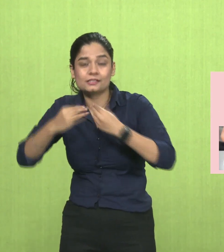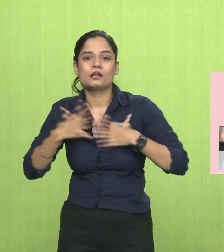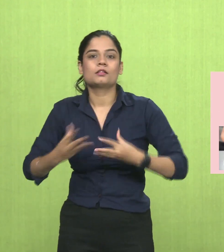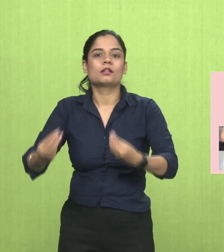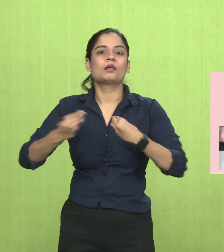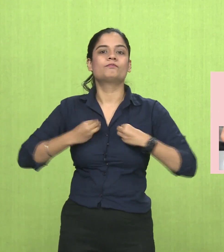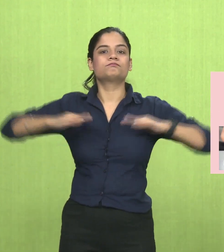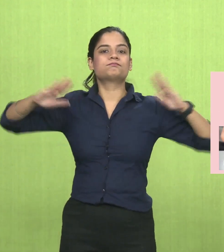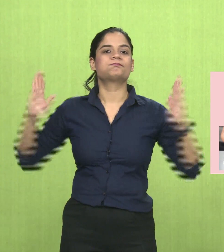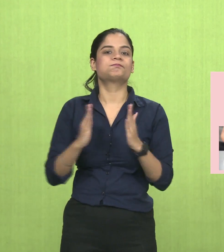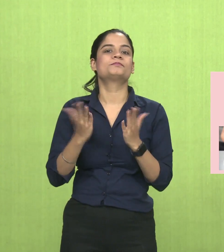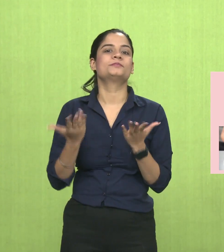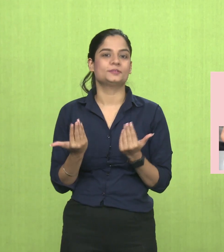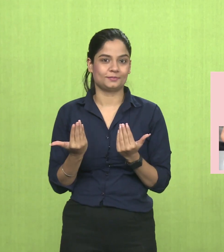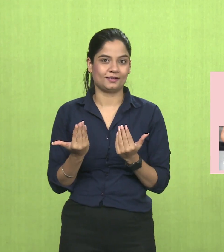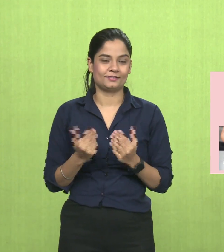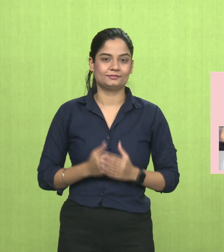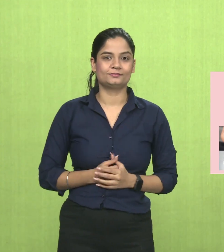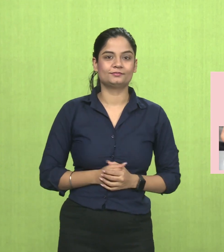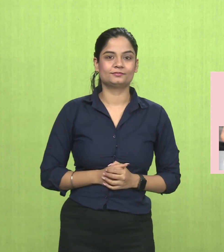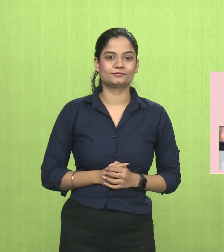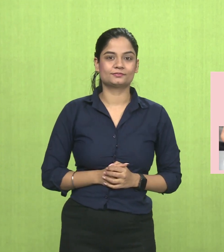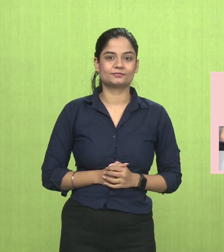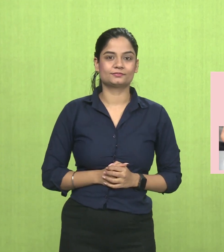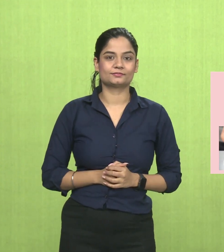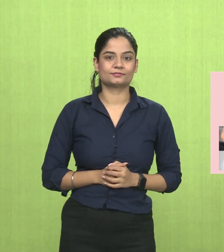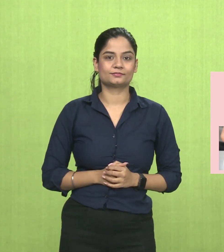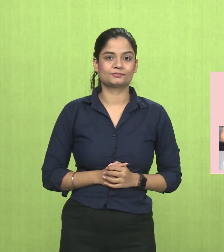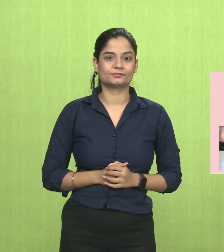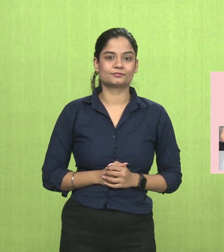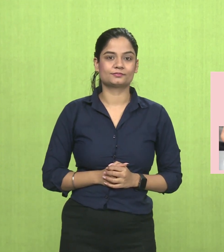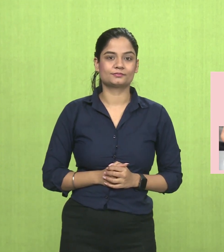of intake is important for losing weight, not eating little.